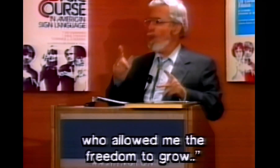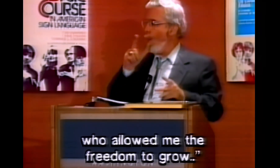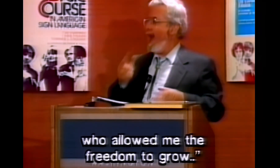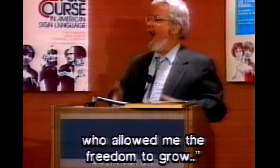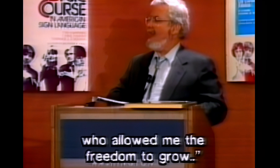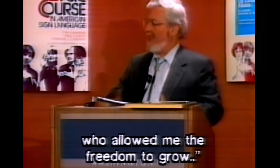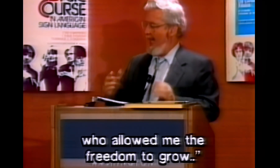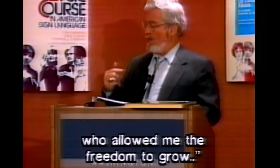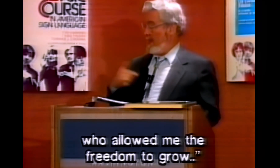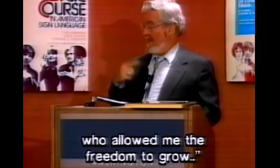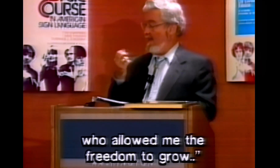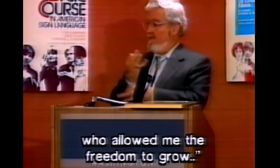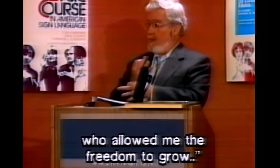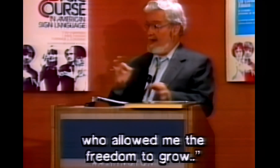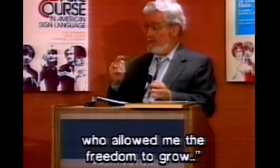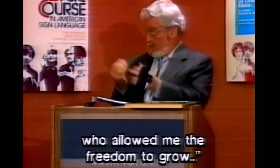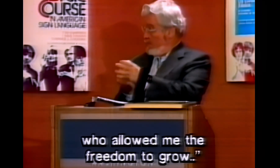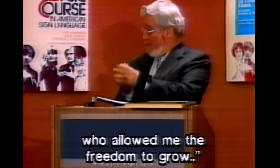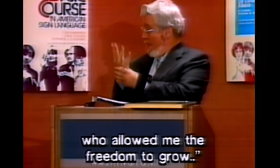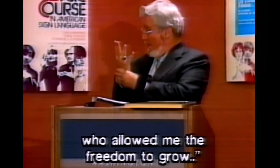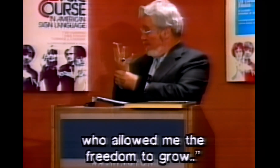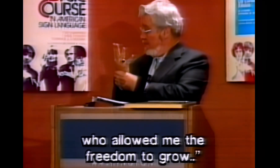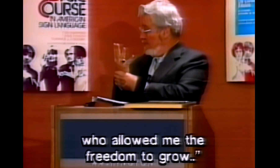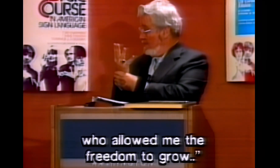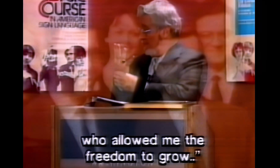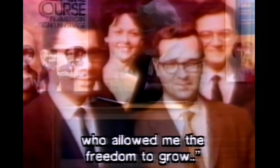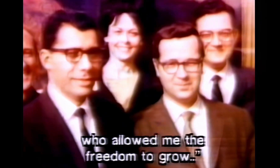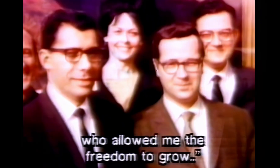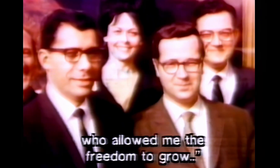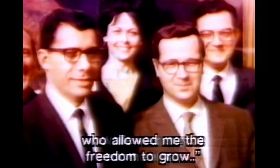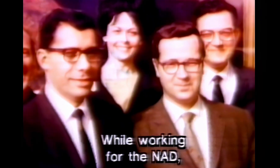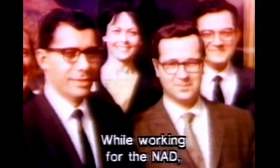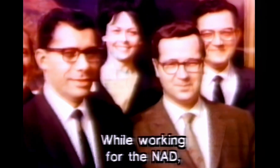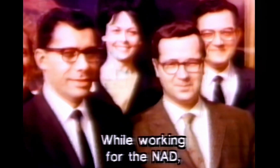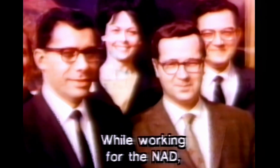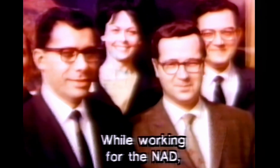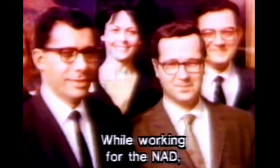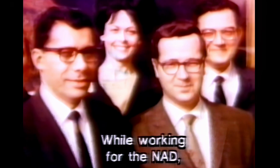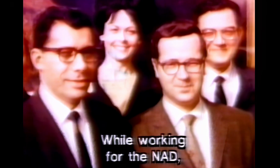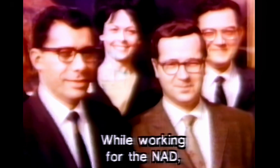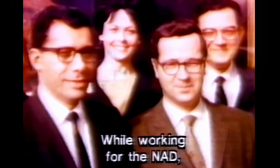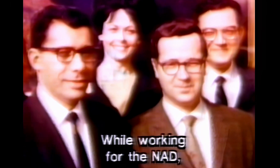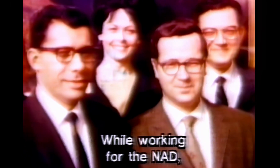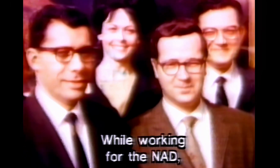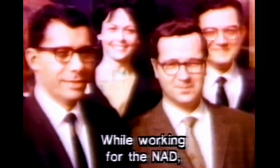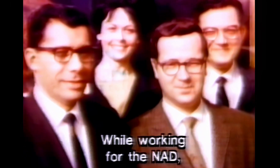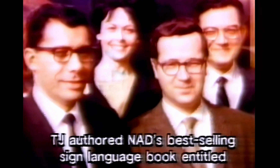the person who allowed me the freedom to grow. While working for the NAD,